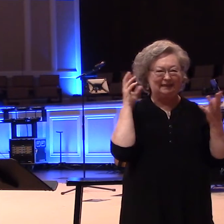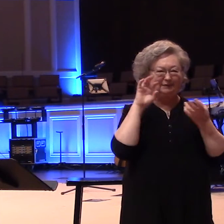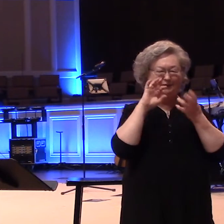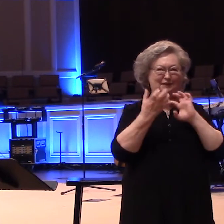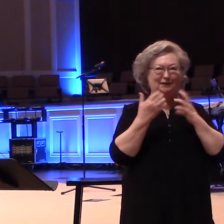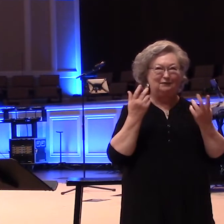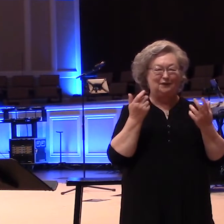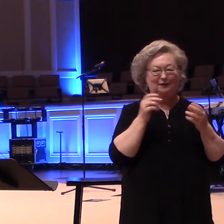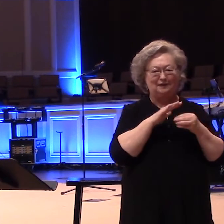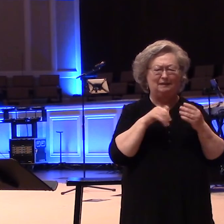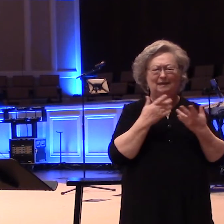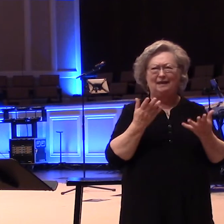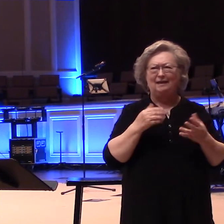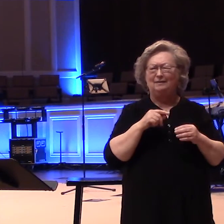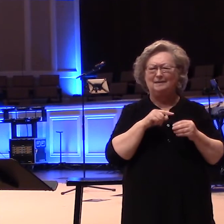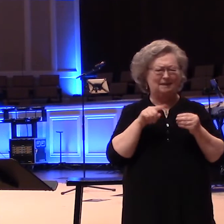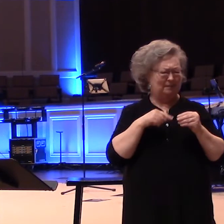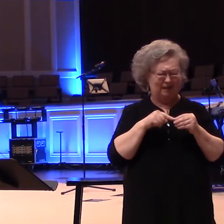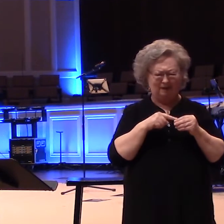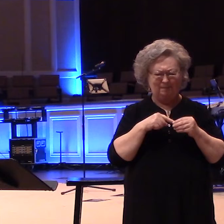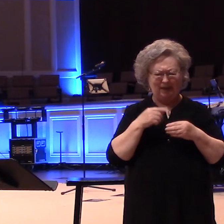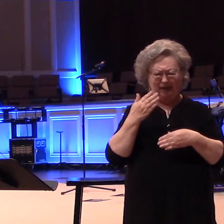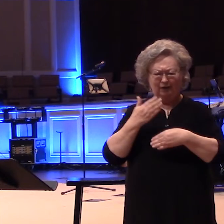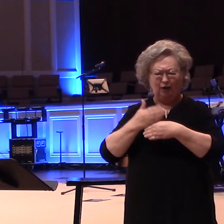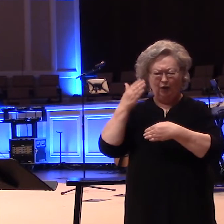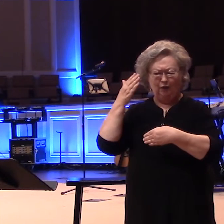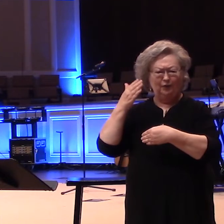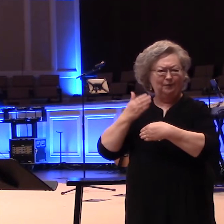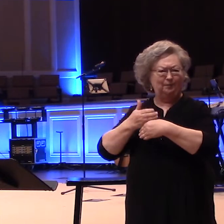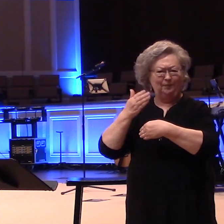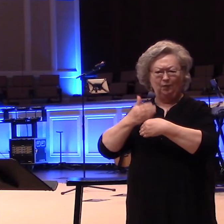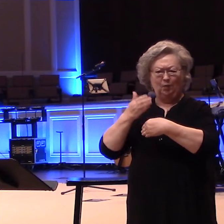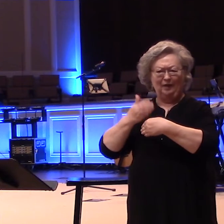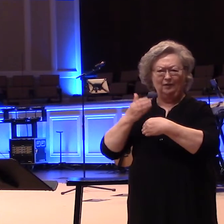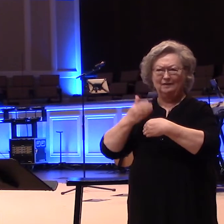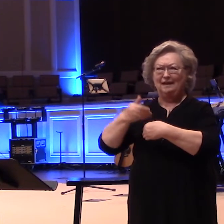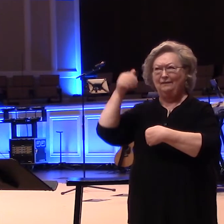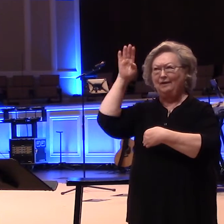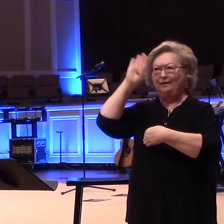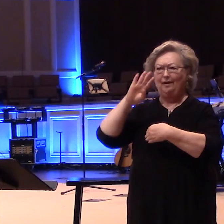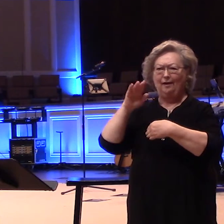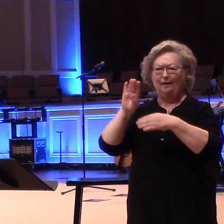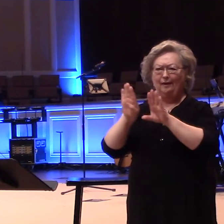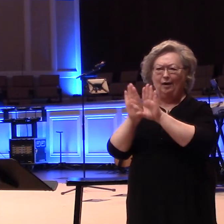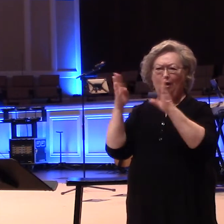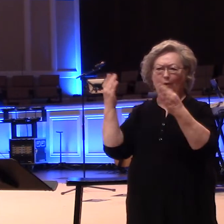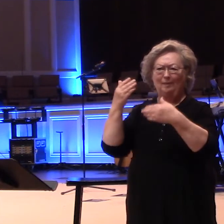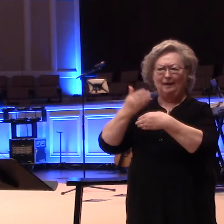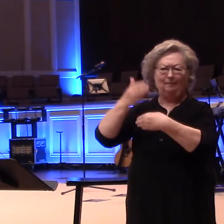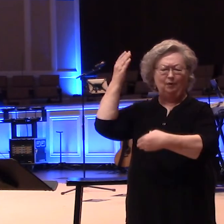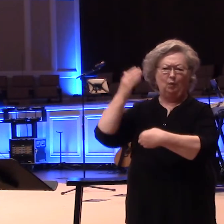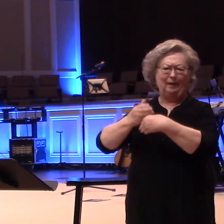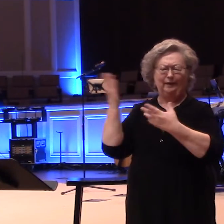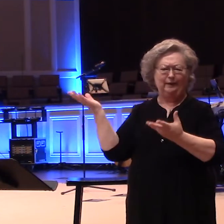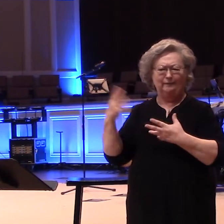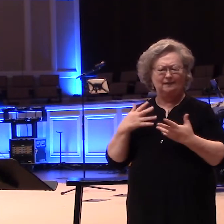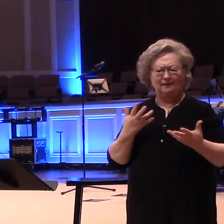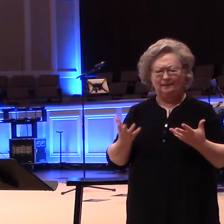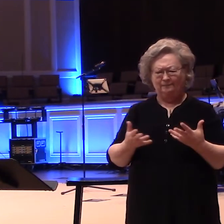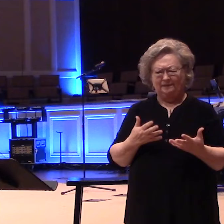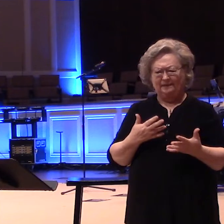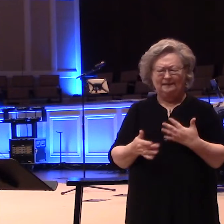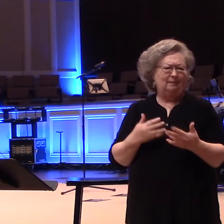window, something like that, right? God's going to open up those windows, and then finally, oh, there it is.